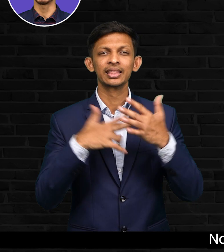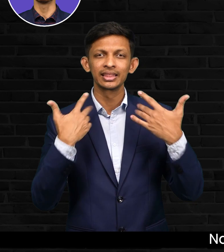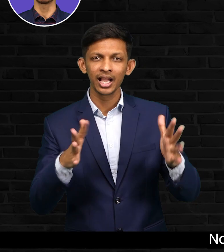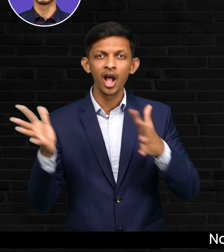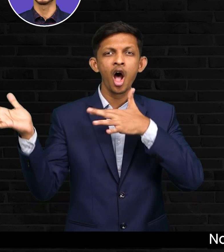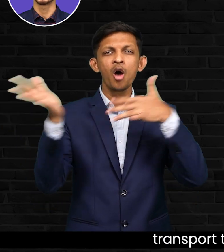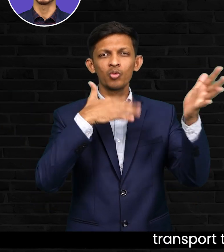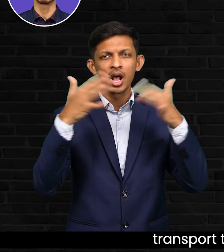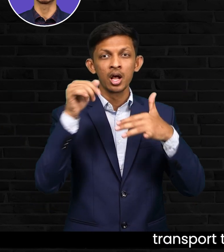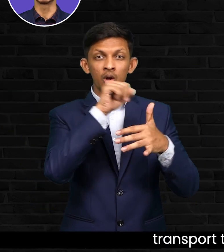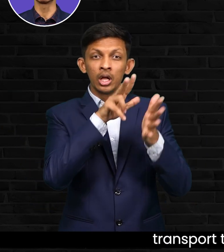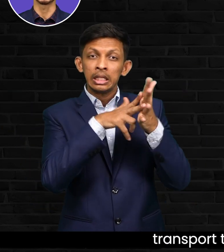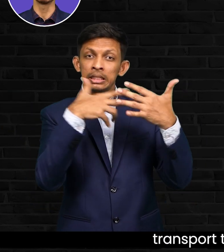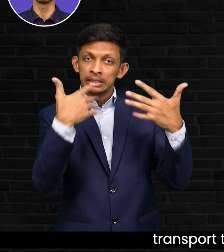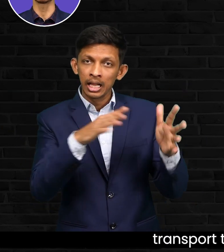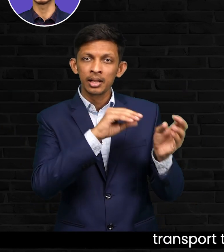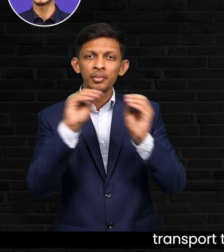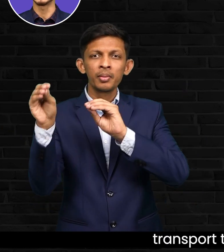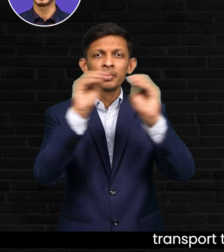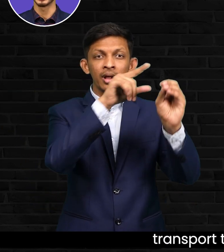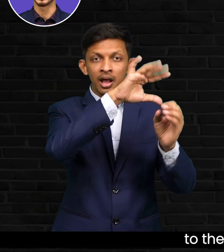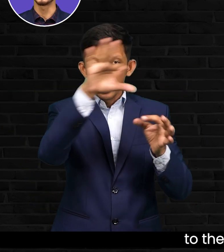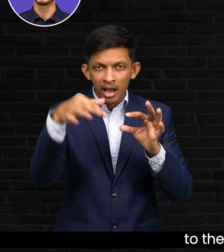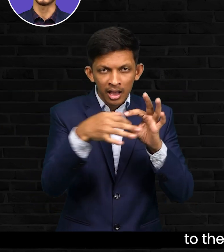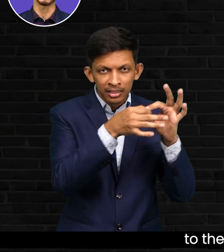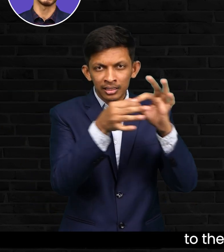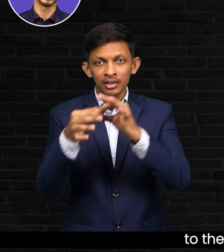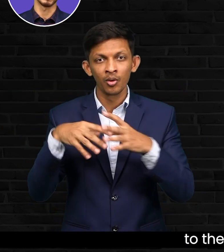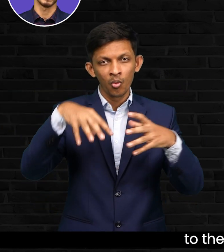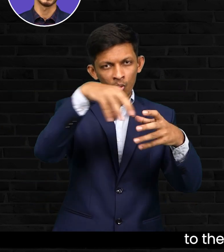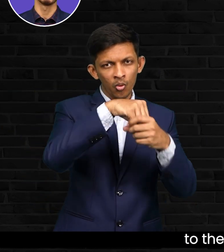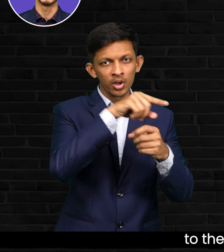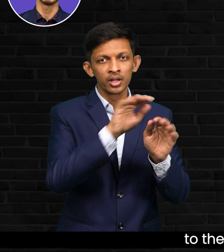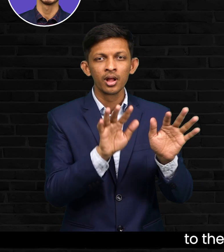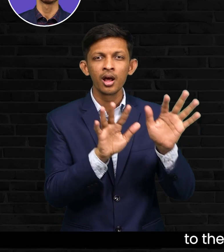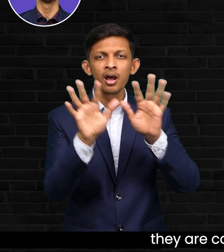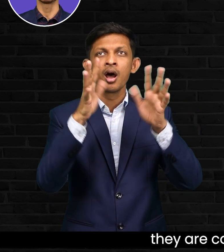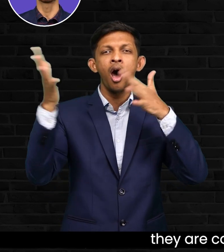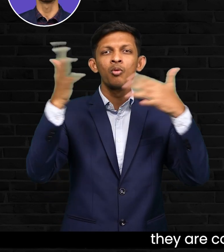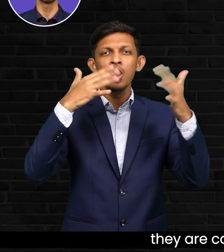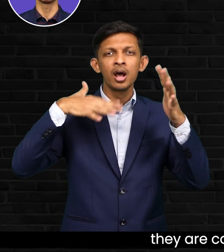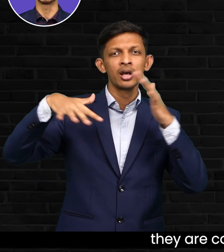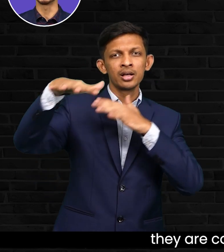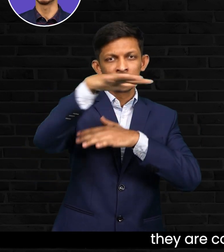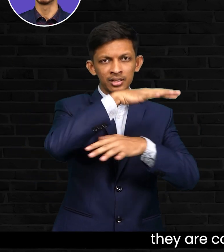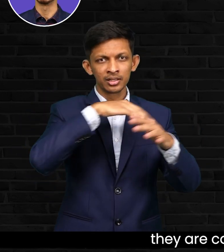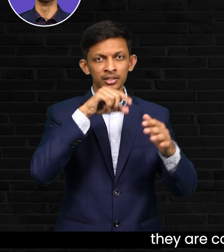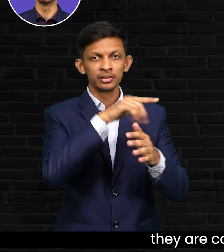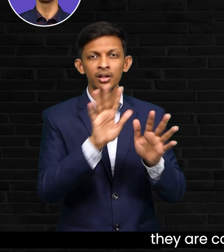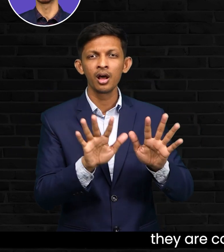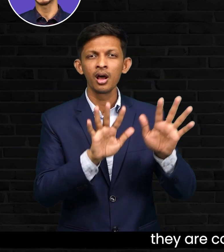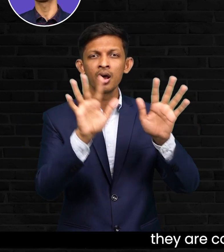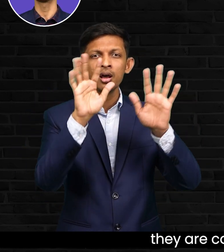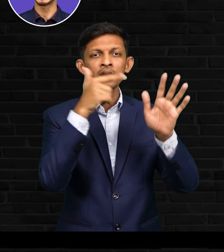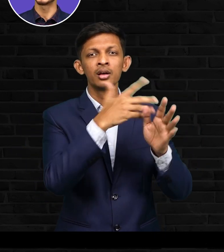Natural air motions transport these accumulated gases to the stratosphere, where they are converted to